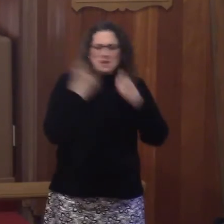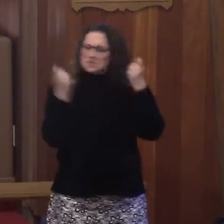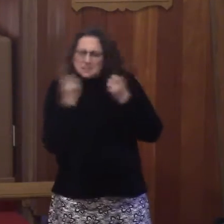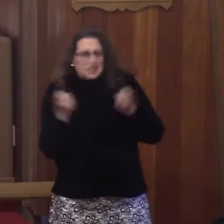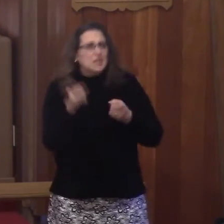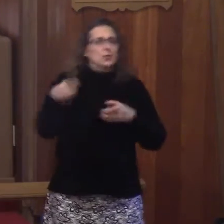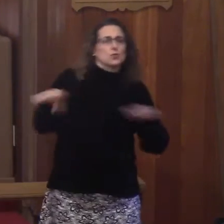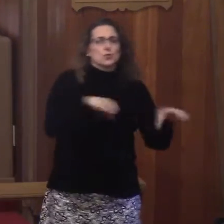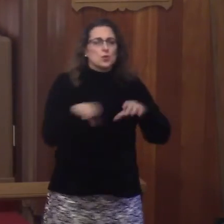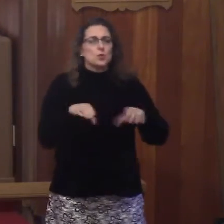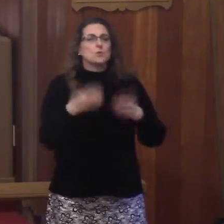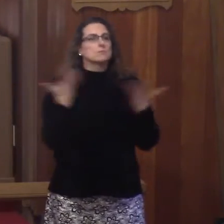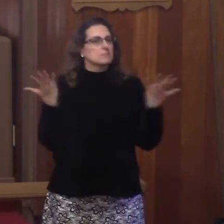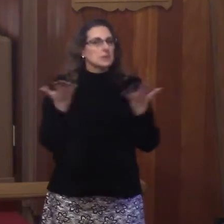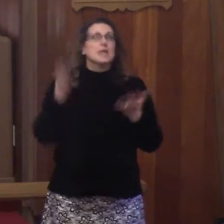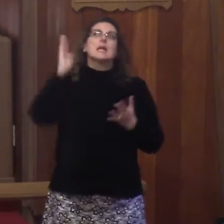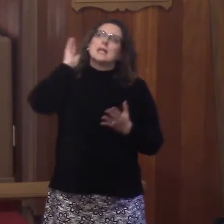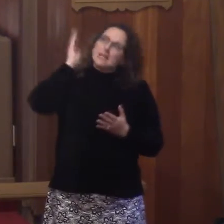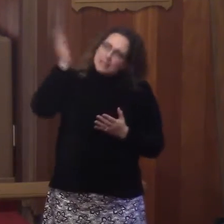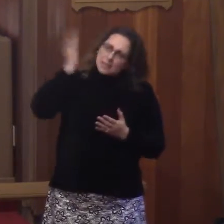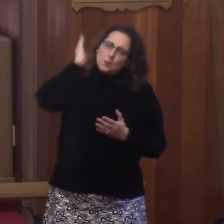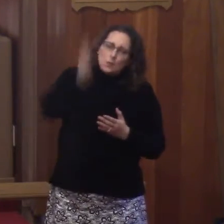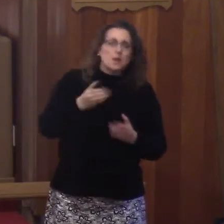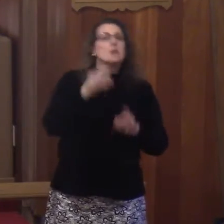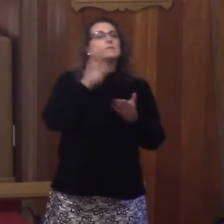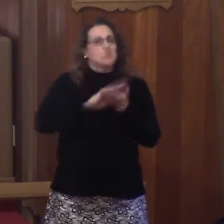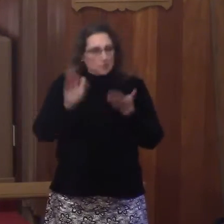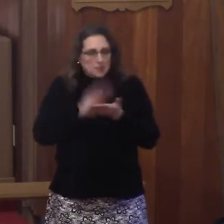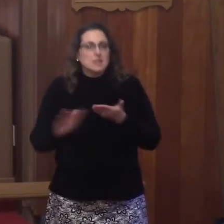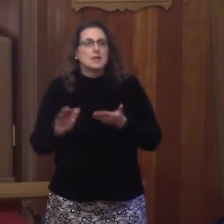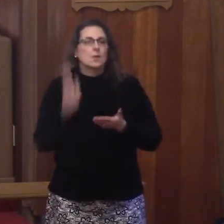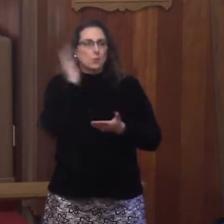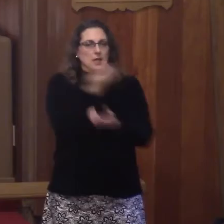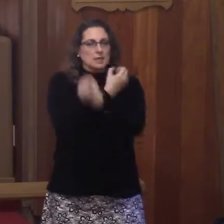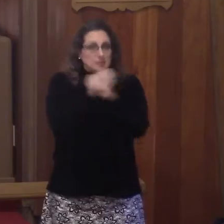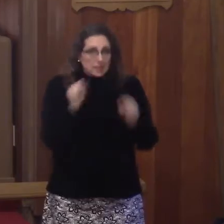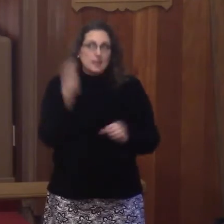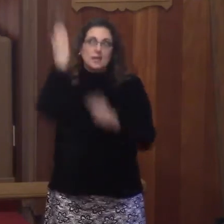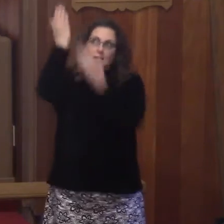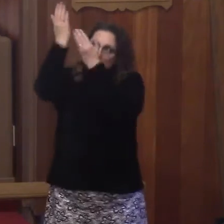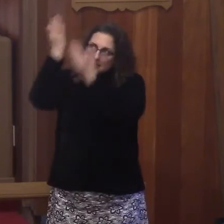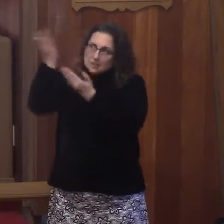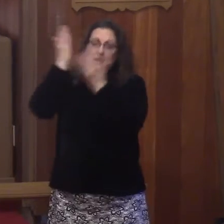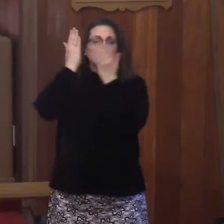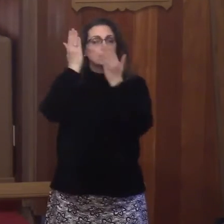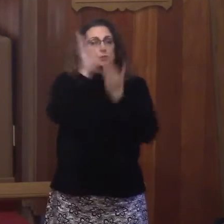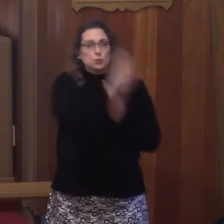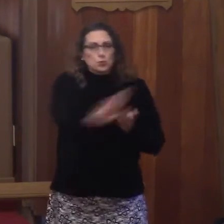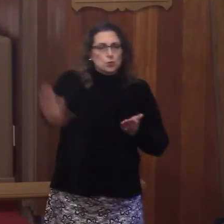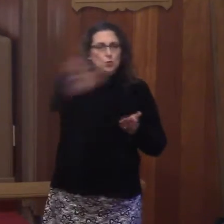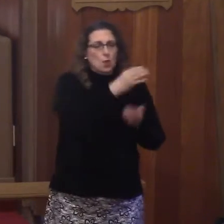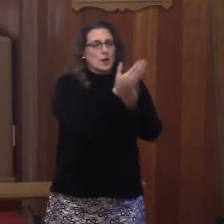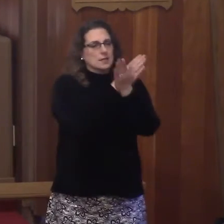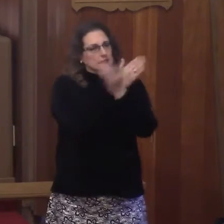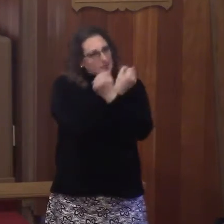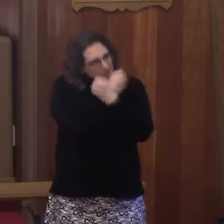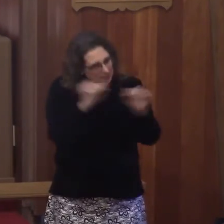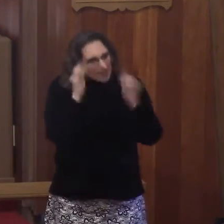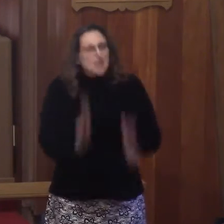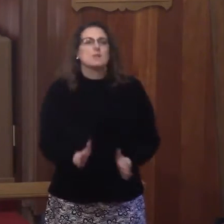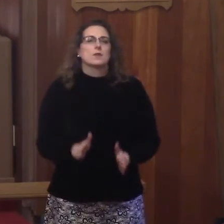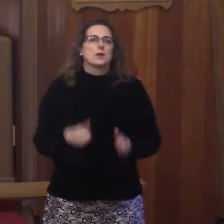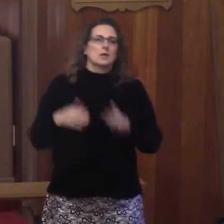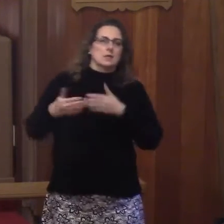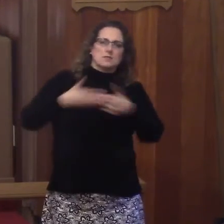will forgive it. He will rescue you. Jesus is your Savior, your Helper in every time of being your friend